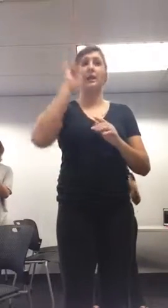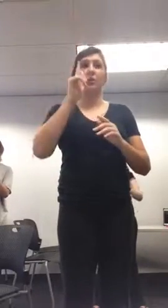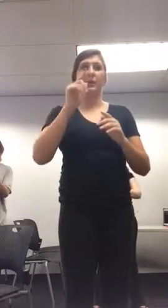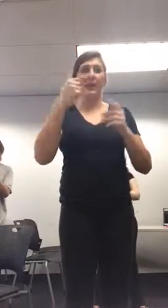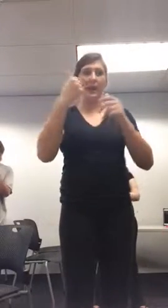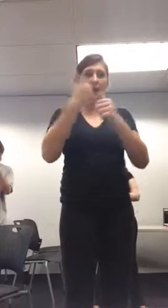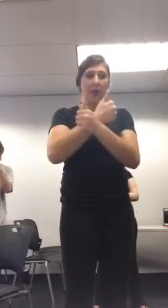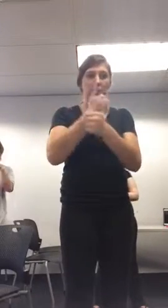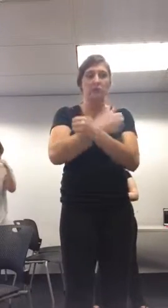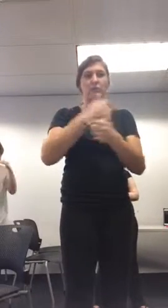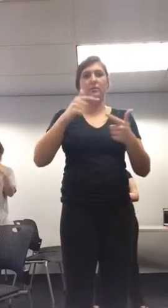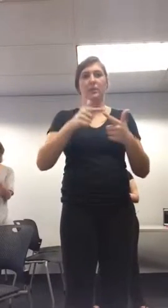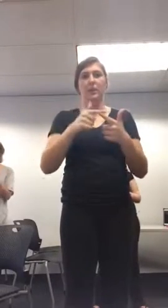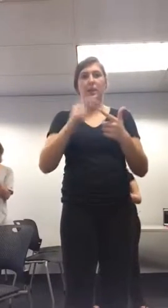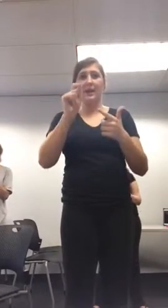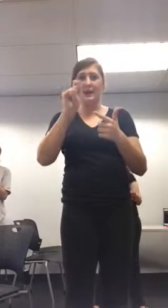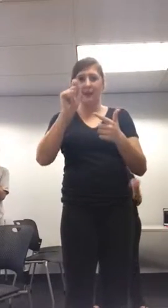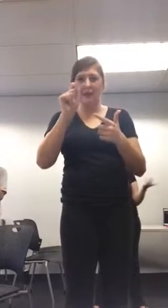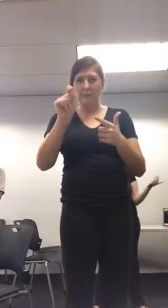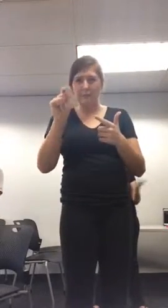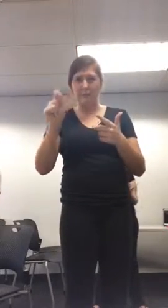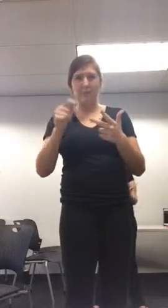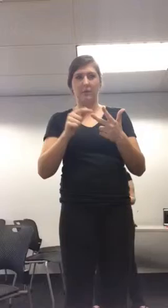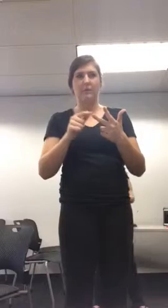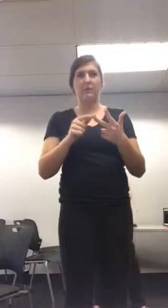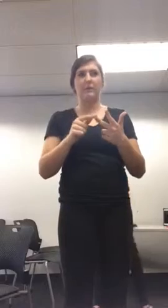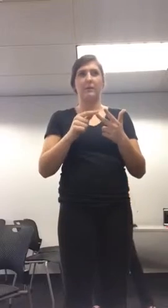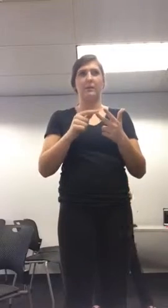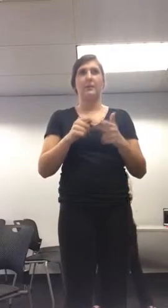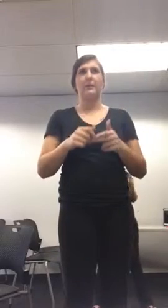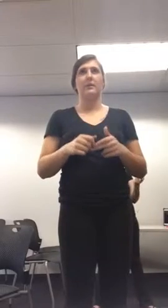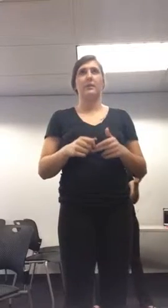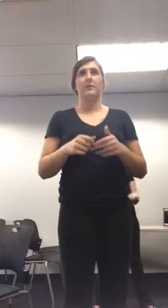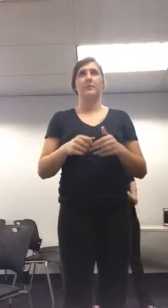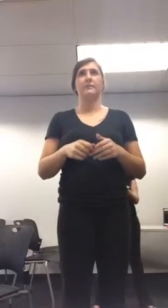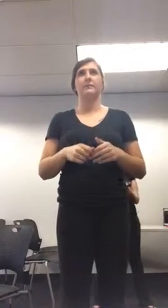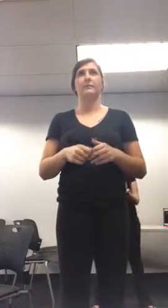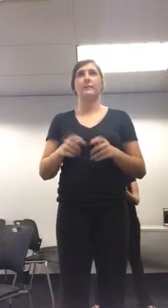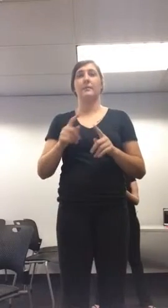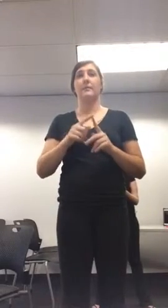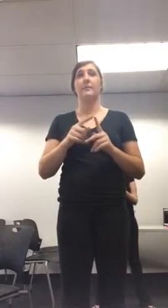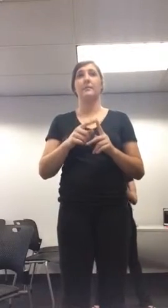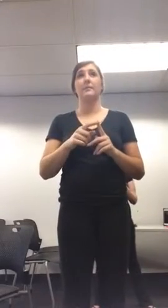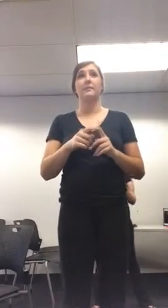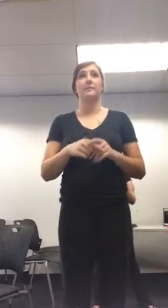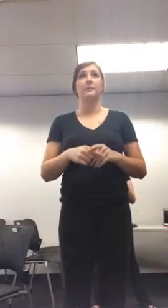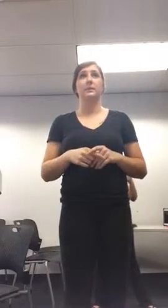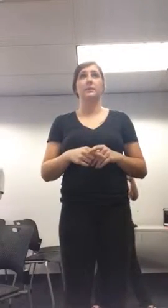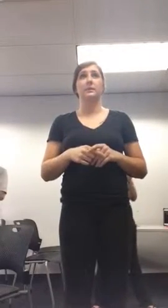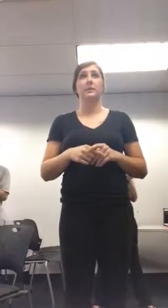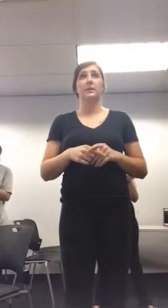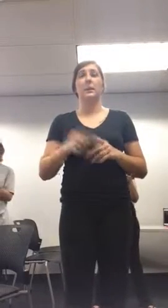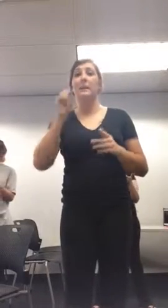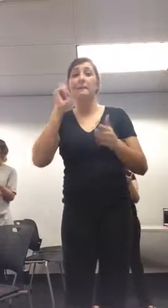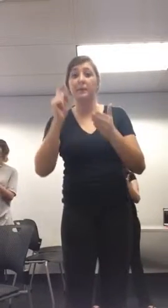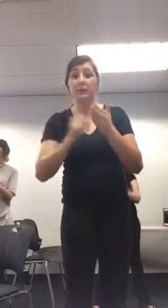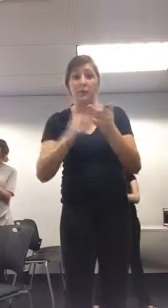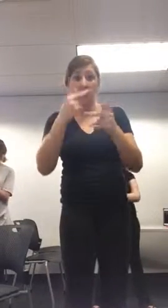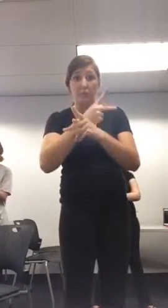what multiplication is can be very helpful. Notice, multiplication is not counting. It's one step